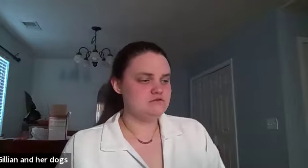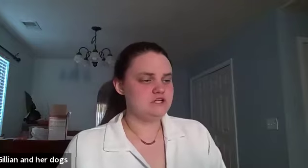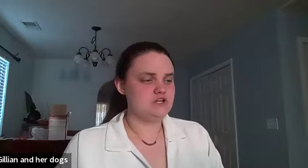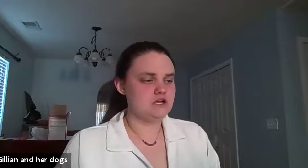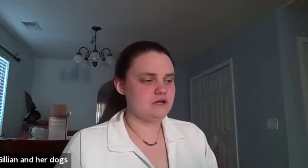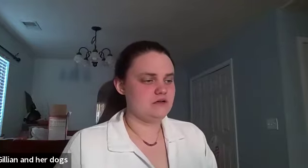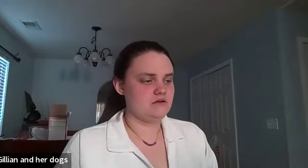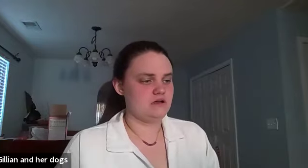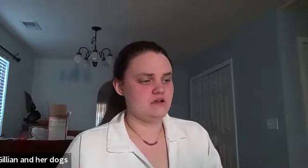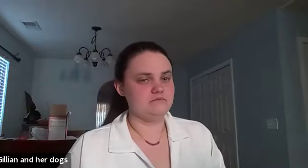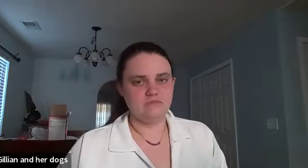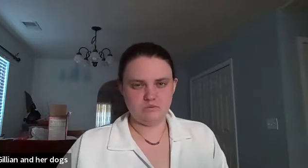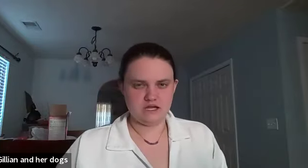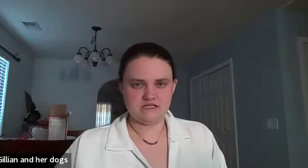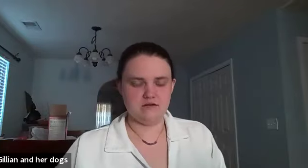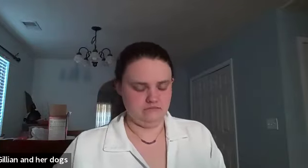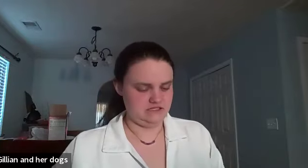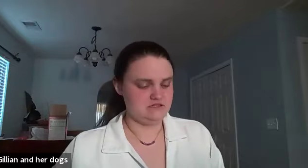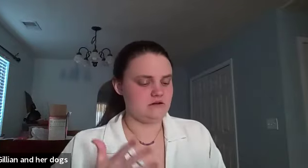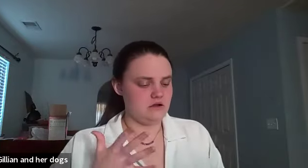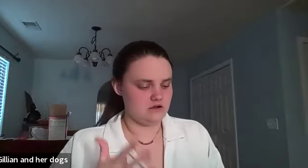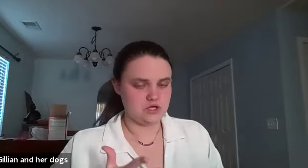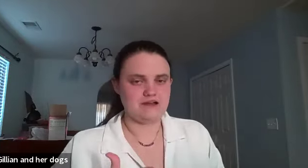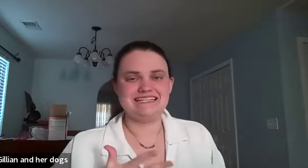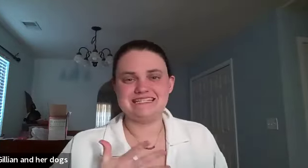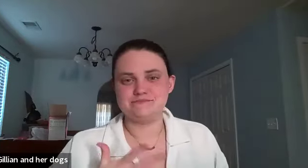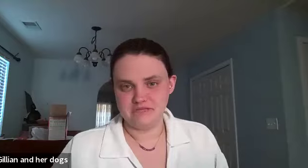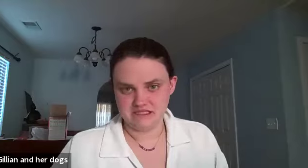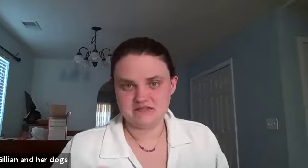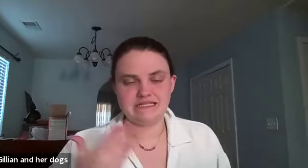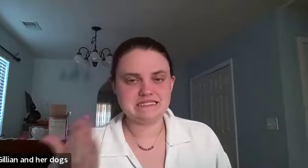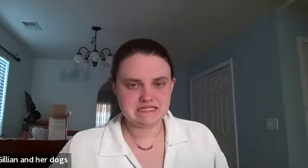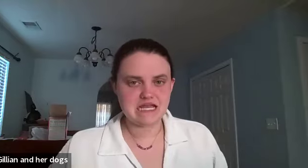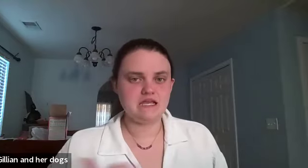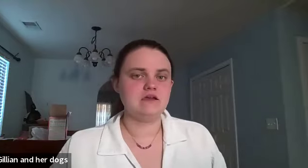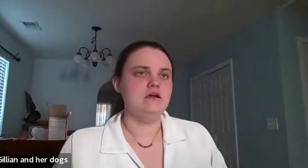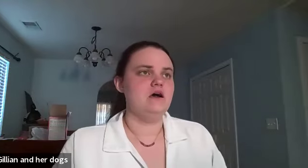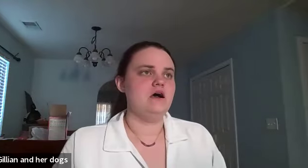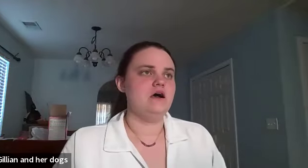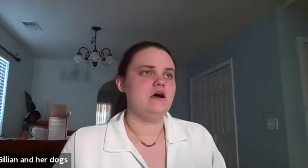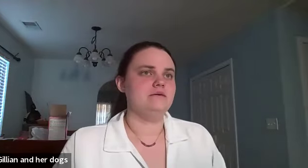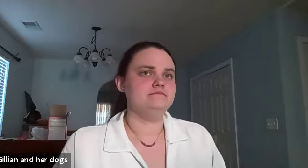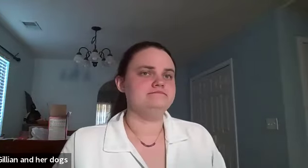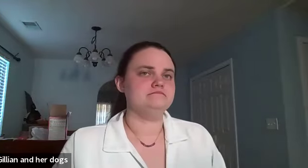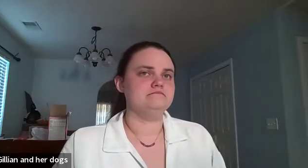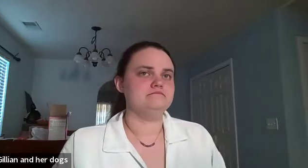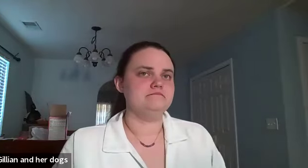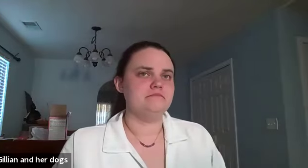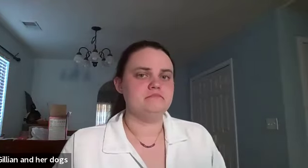one we're going to talk about, meat. Entree wise is meat, like steak, um,